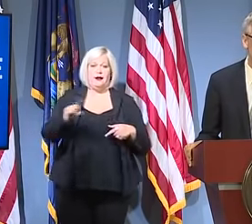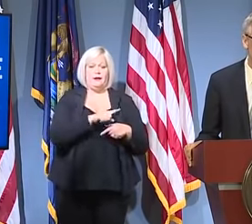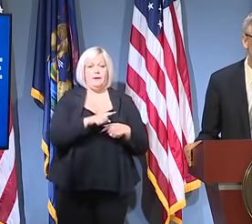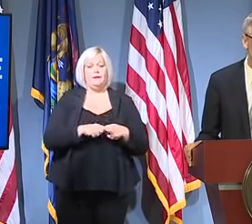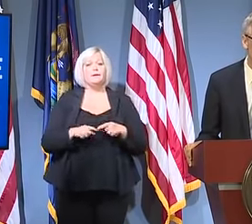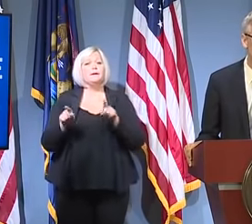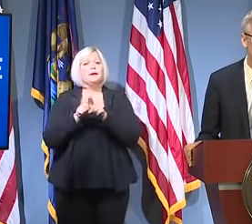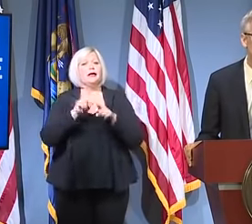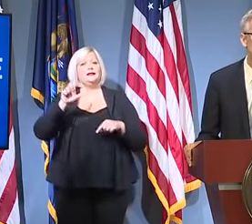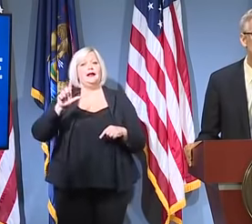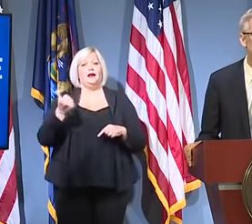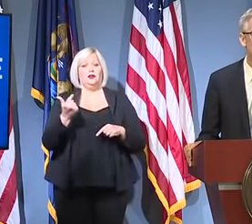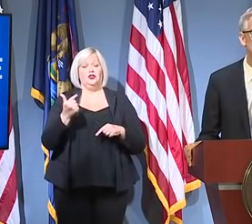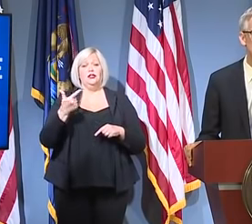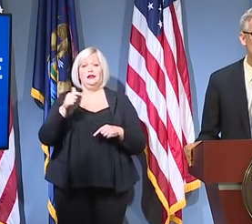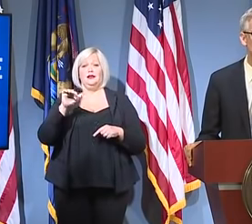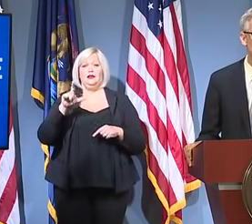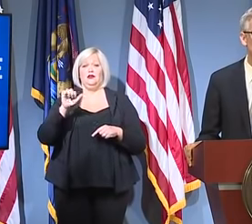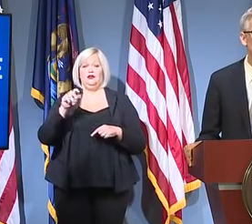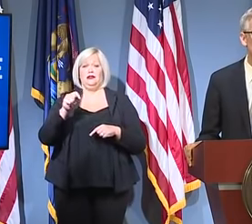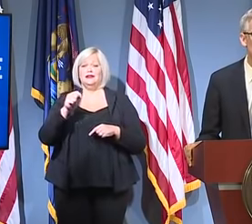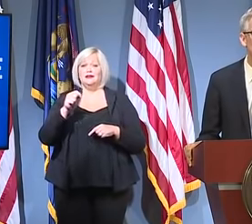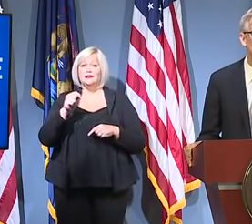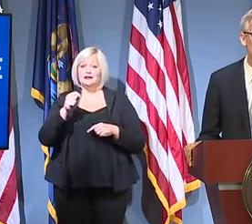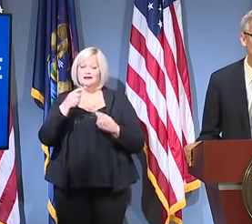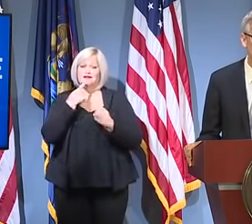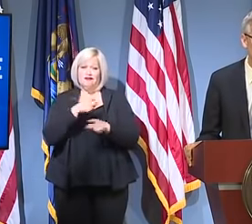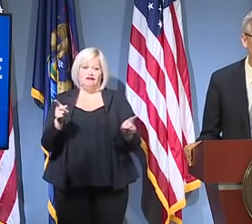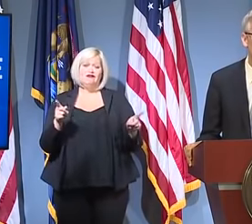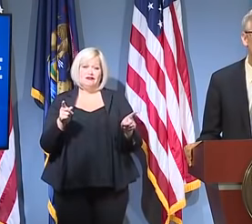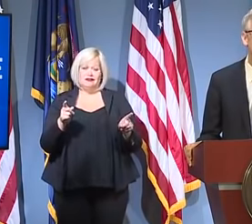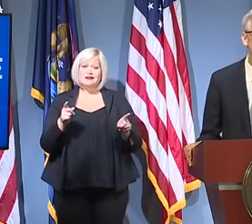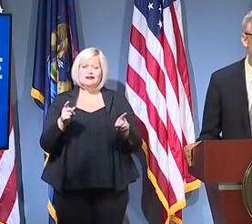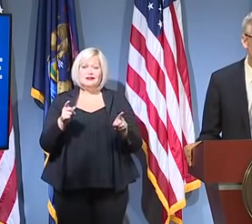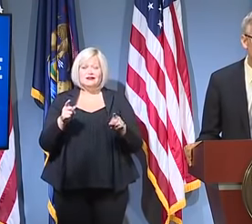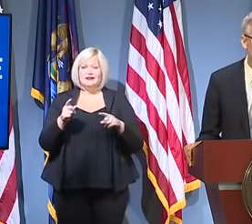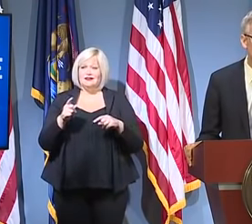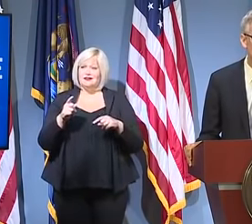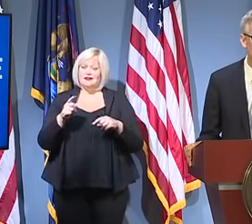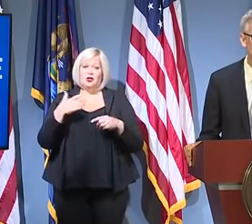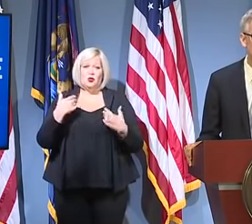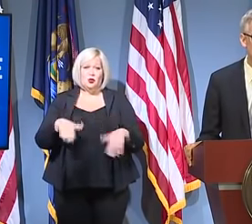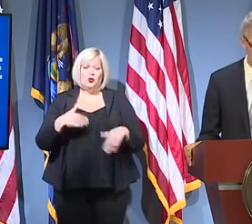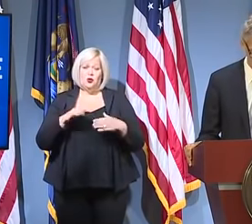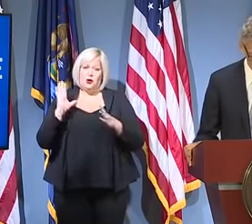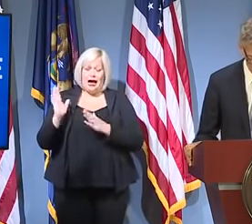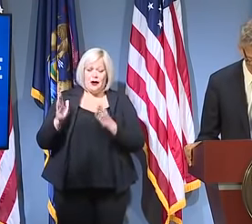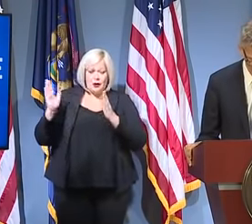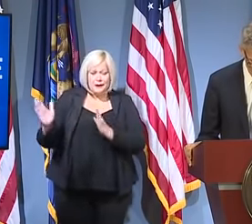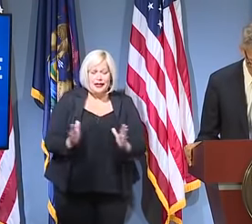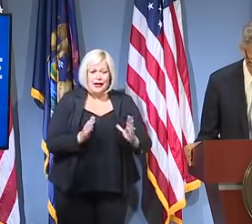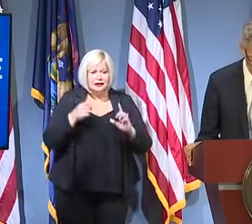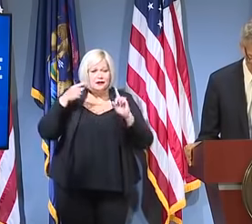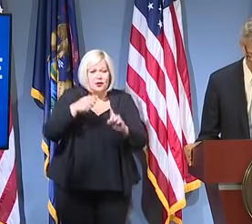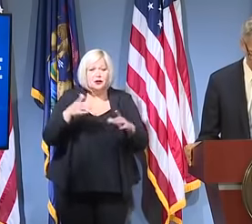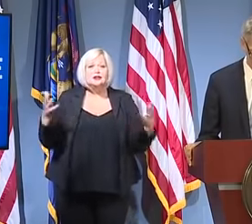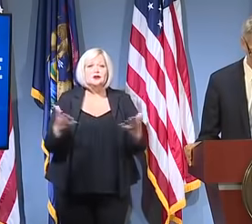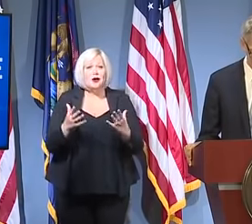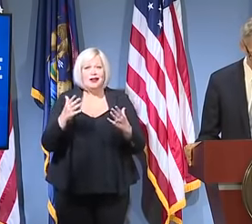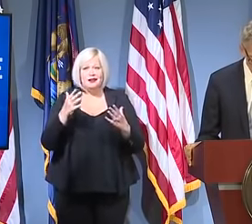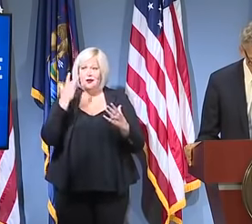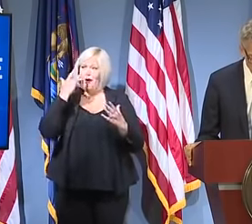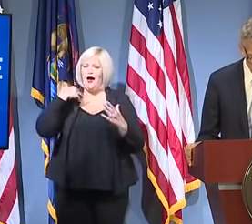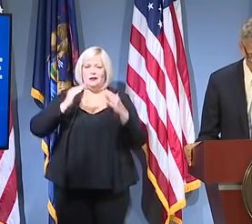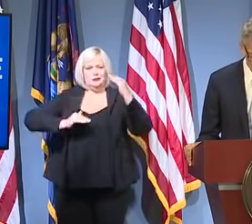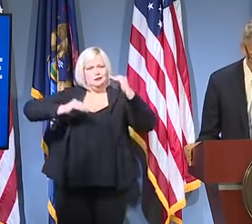Lieutenant Gilchrist said, the Racial Disparities Task Force played the central role in developing these plans, and I'm very grateful to them.